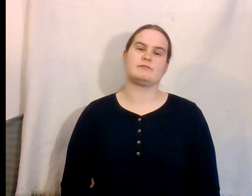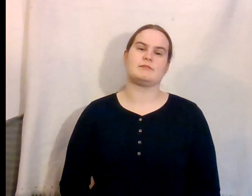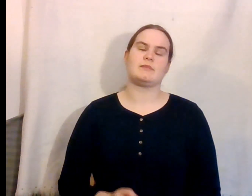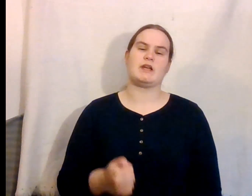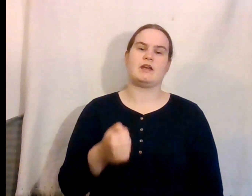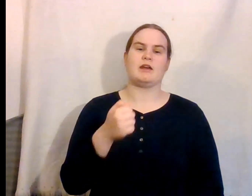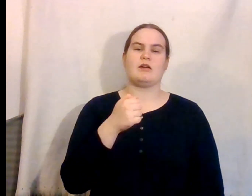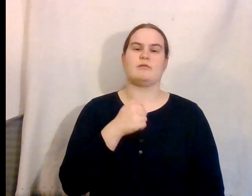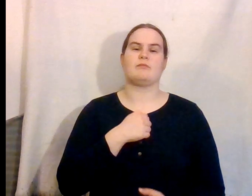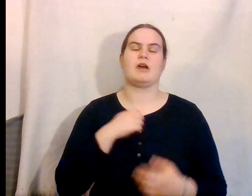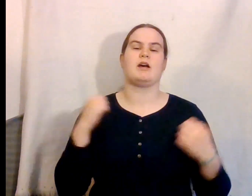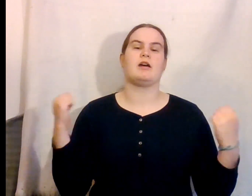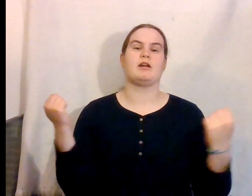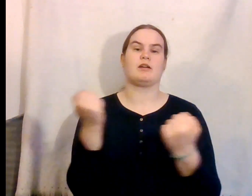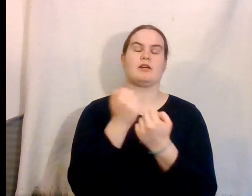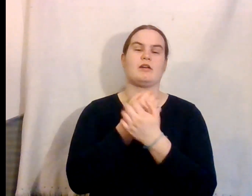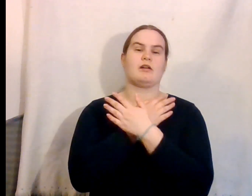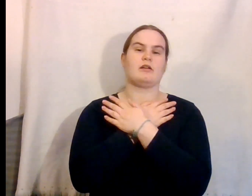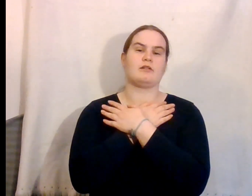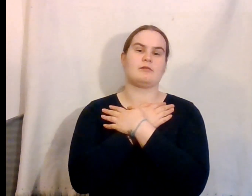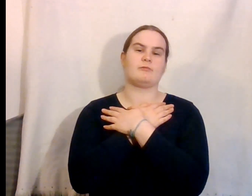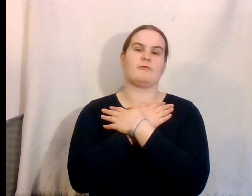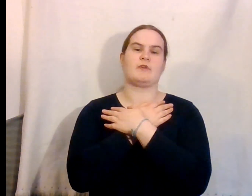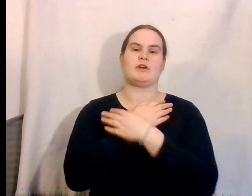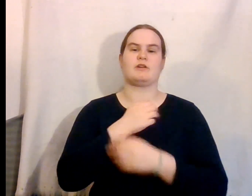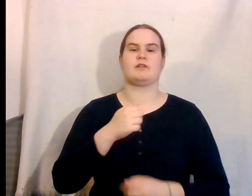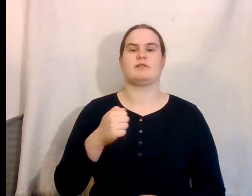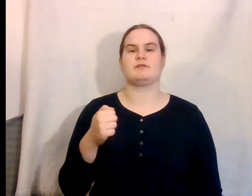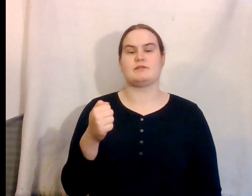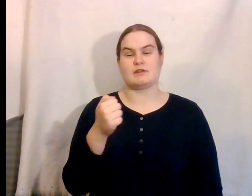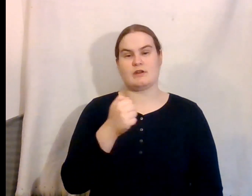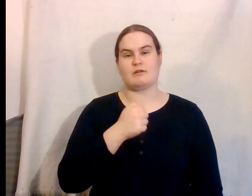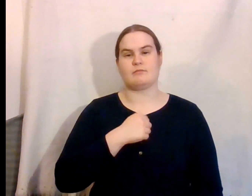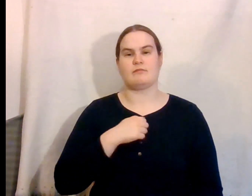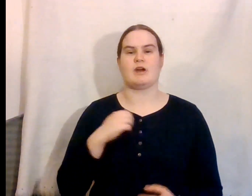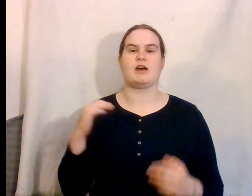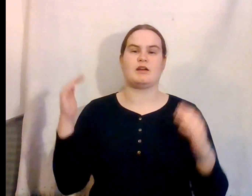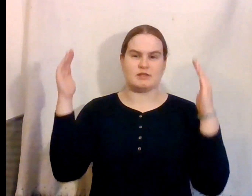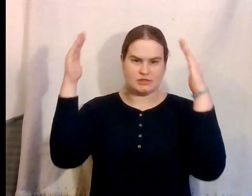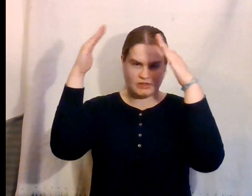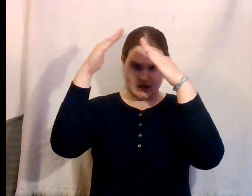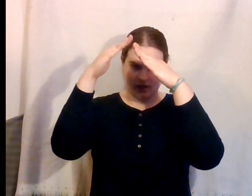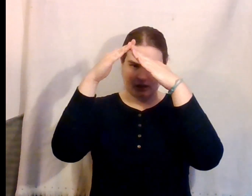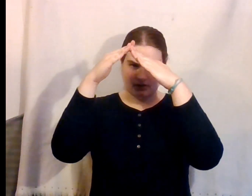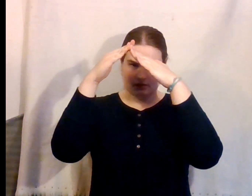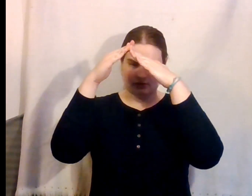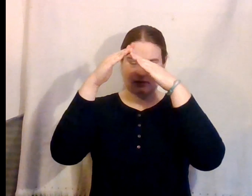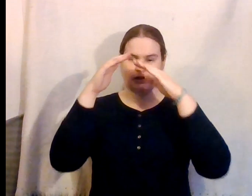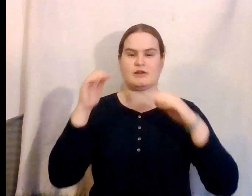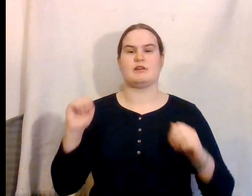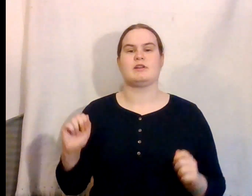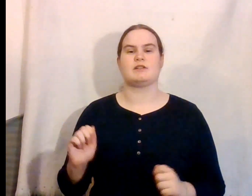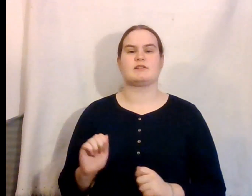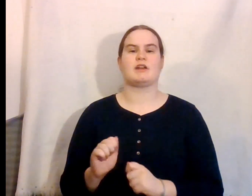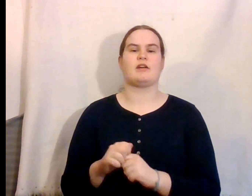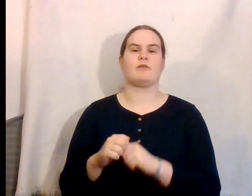love my comfort my shelter Tower